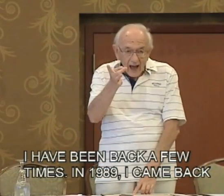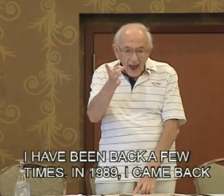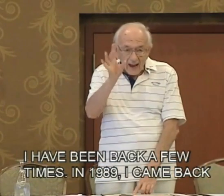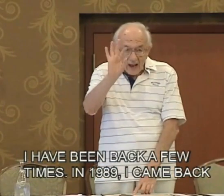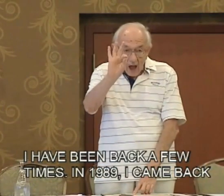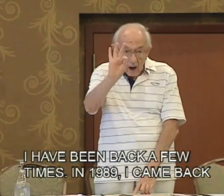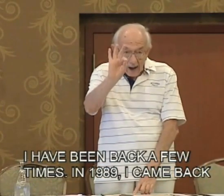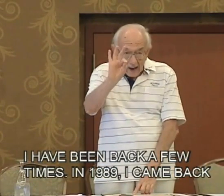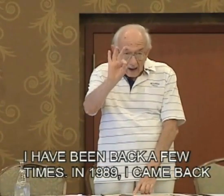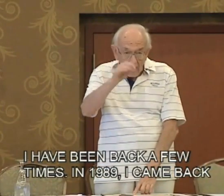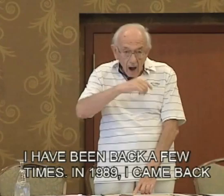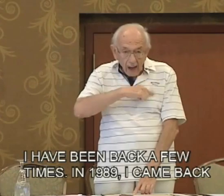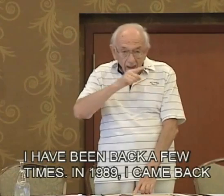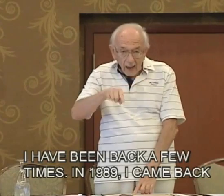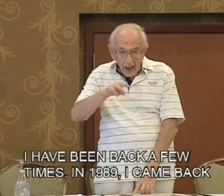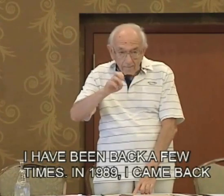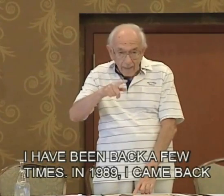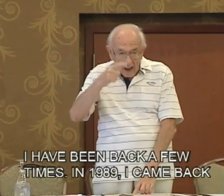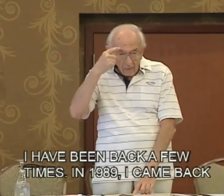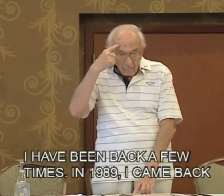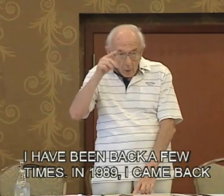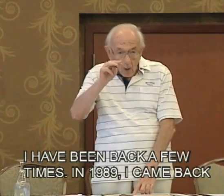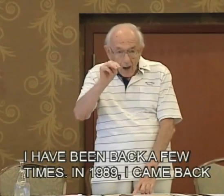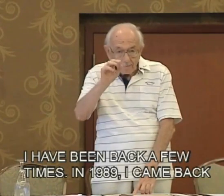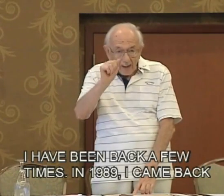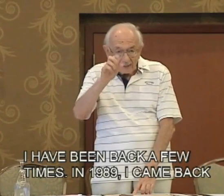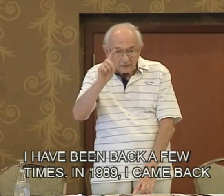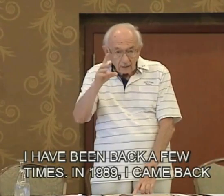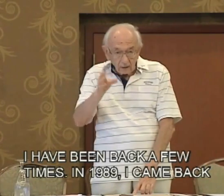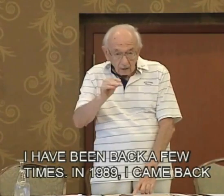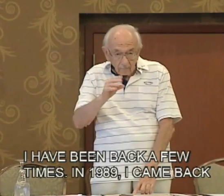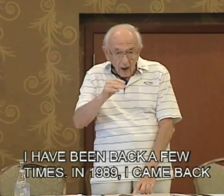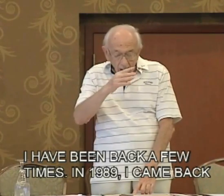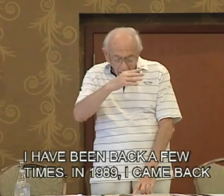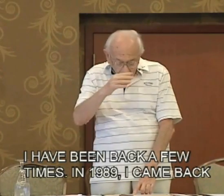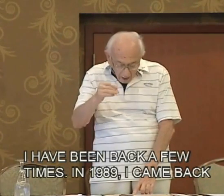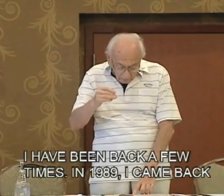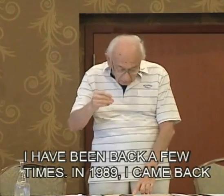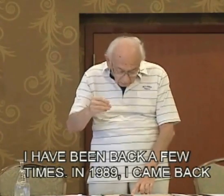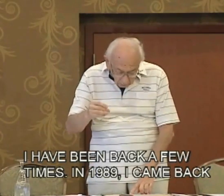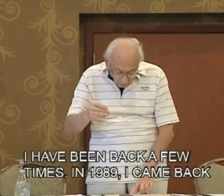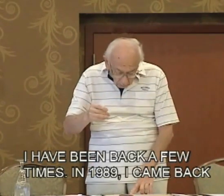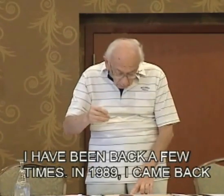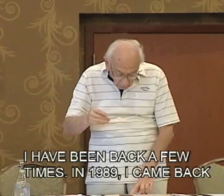in 1989 I came back for the MADC conference